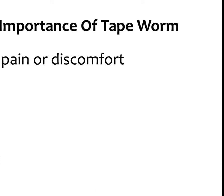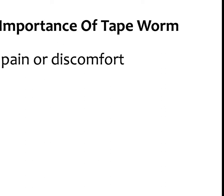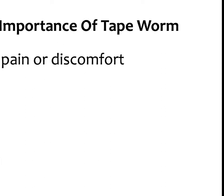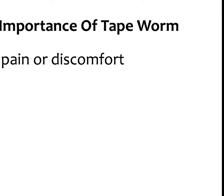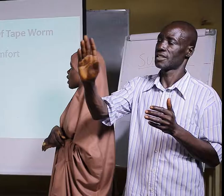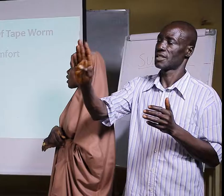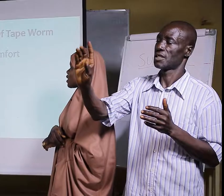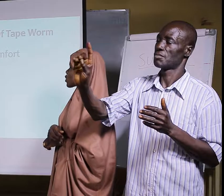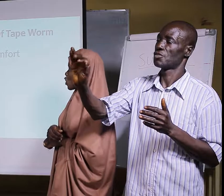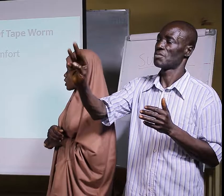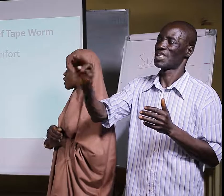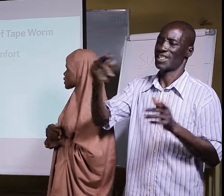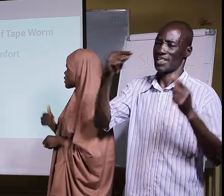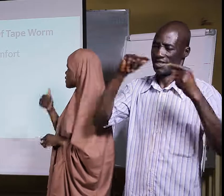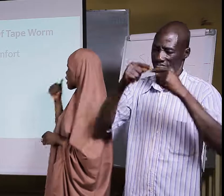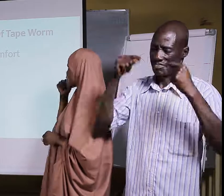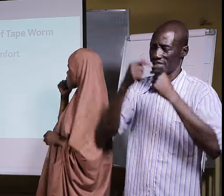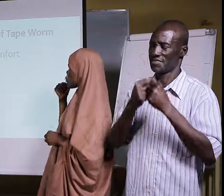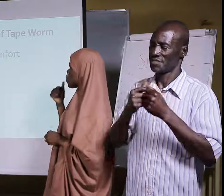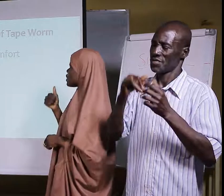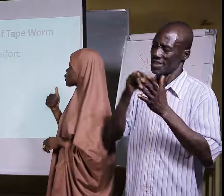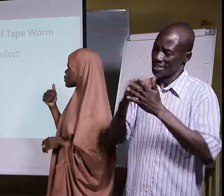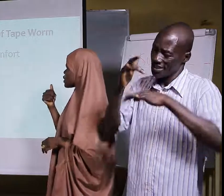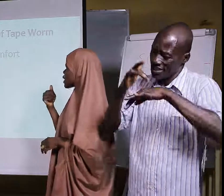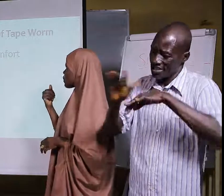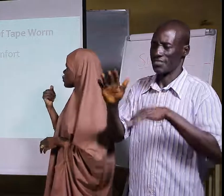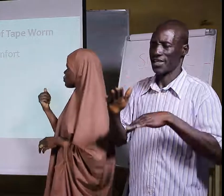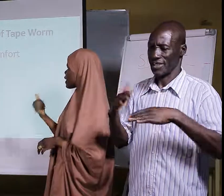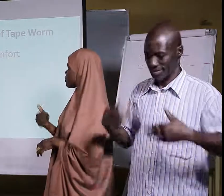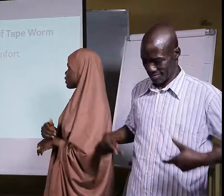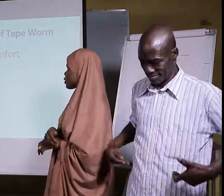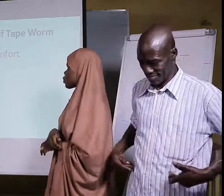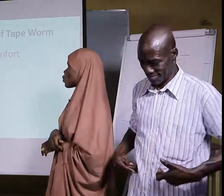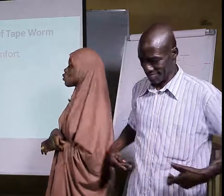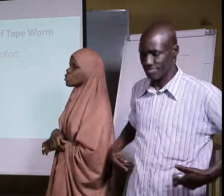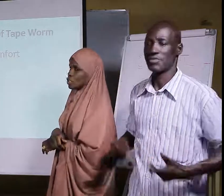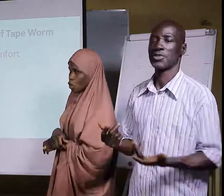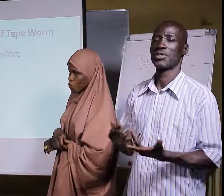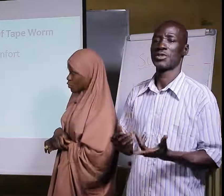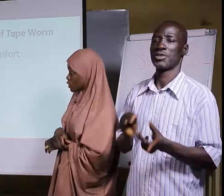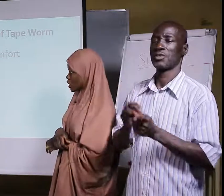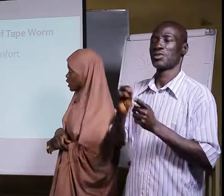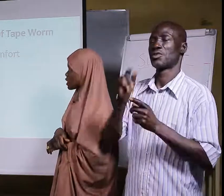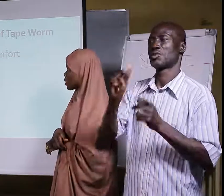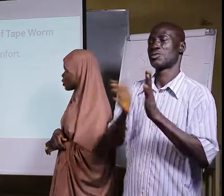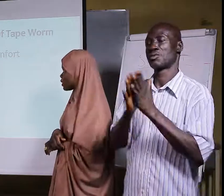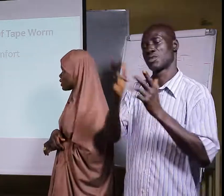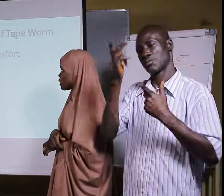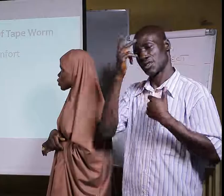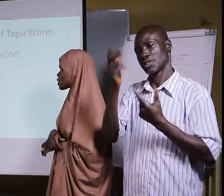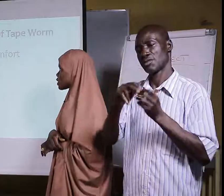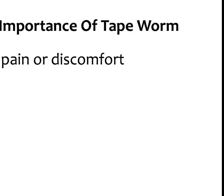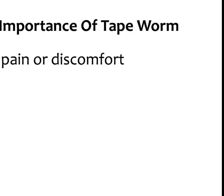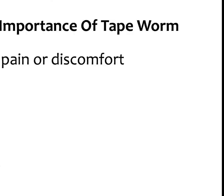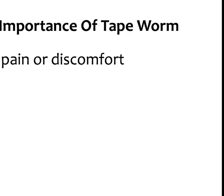discomfort. It causes, this tapeworm, it causes abdominal pain or discomfort. Secondly,